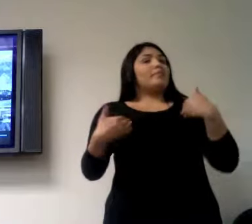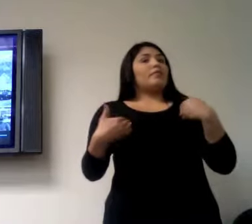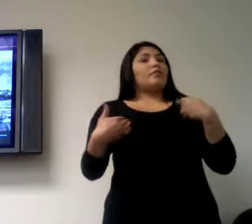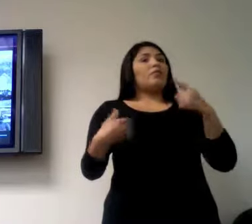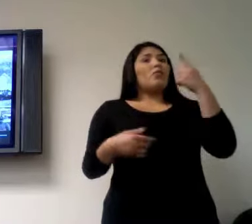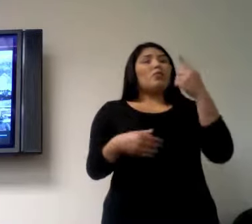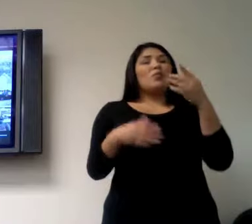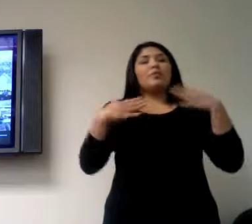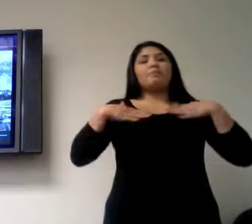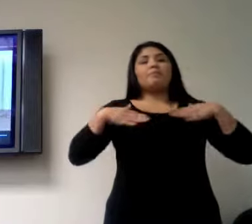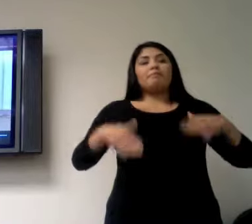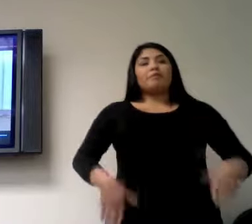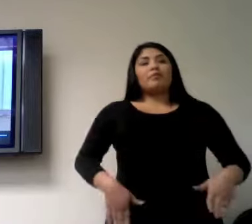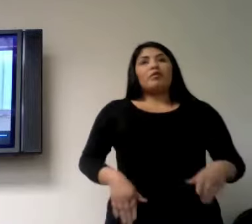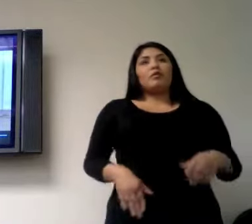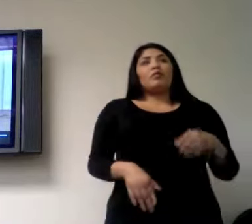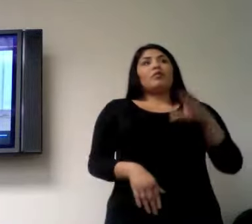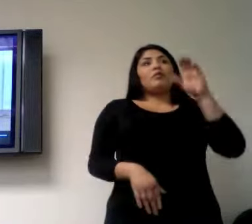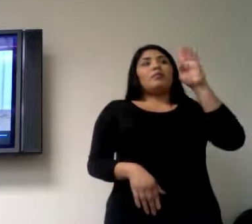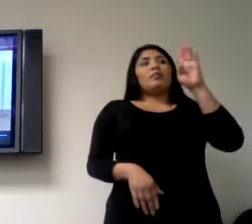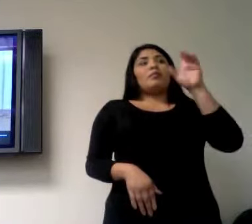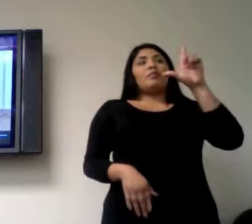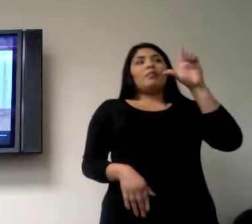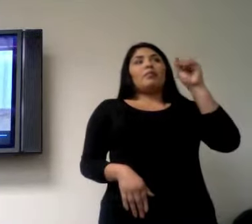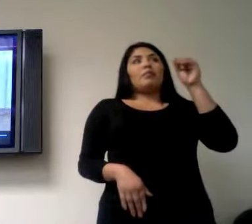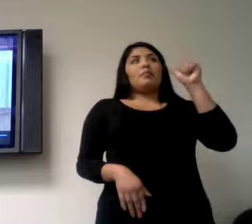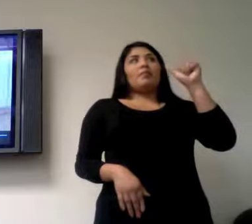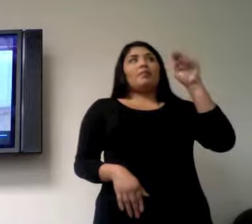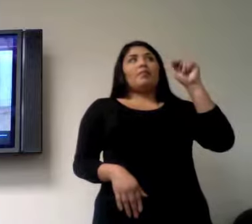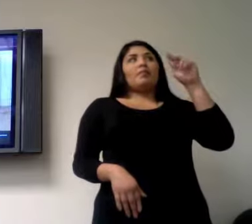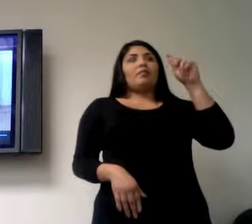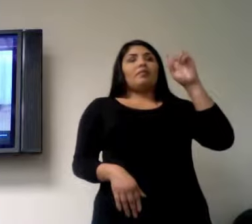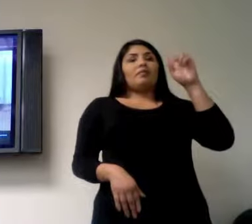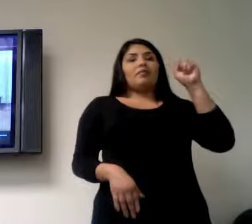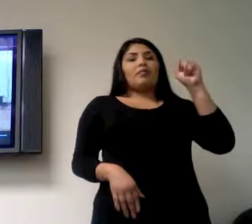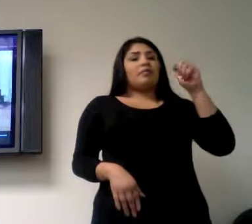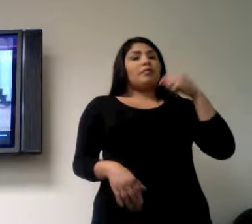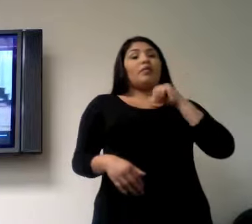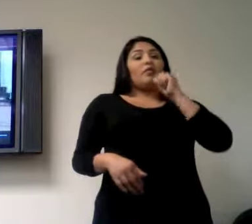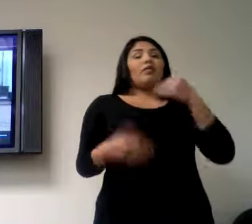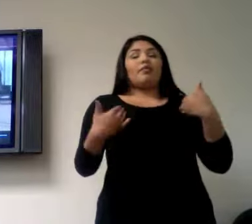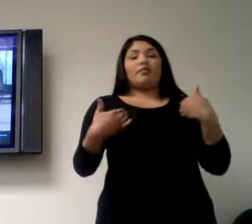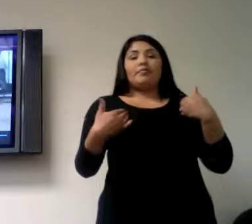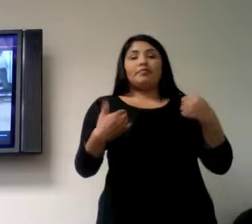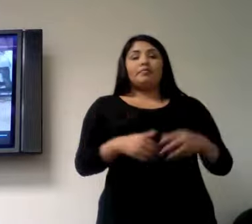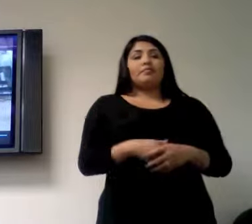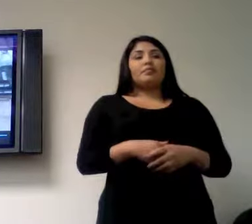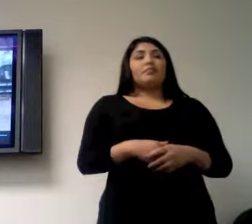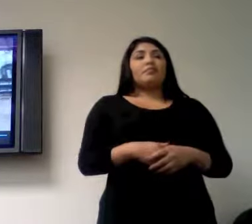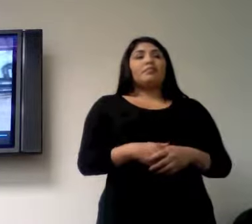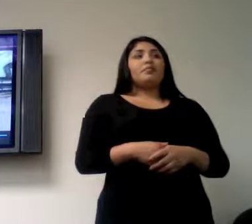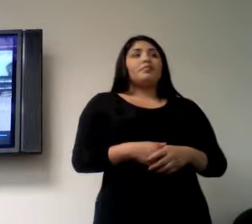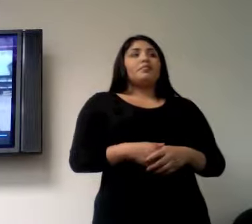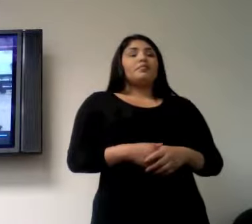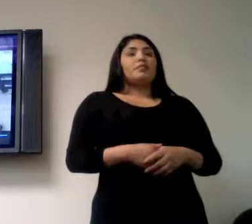each man. Confederate prisoner Corporal William S. Wall of Company E, 2nd Kentucky